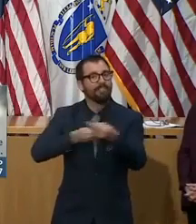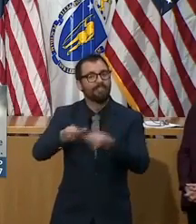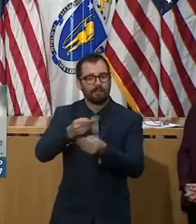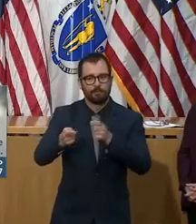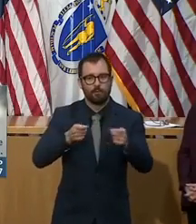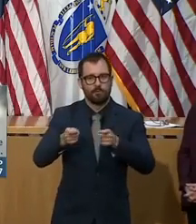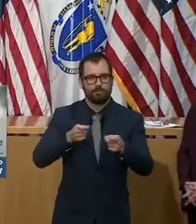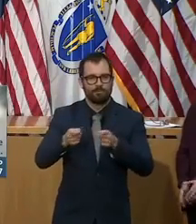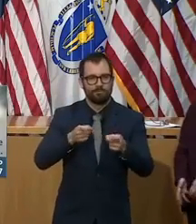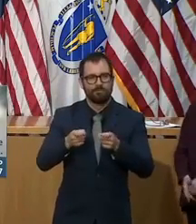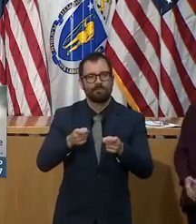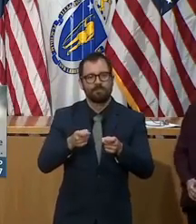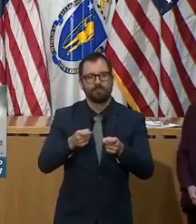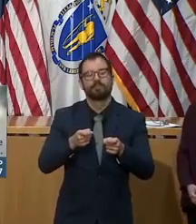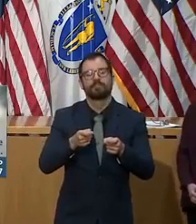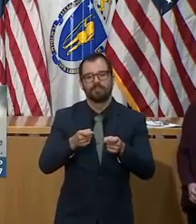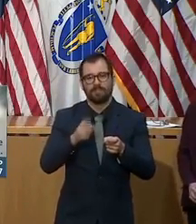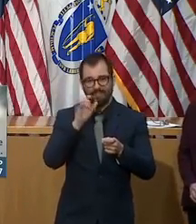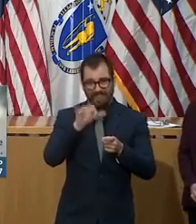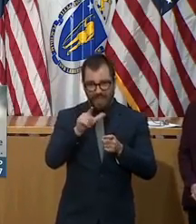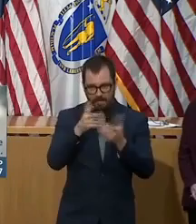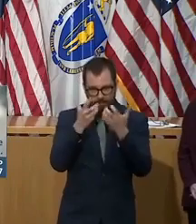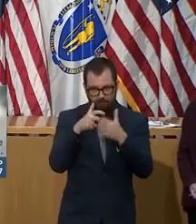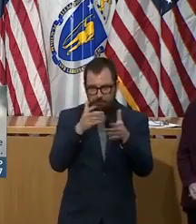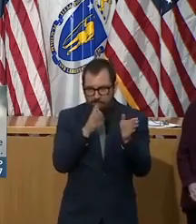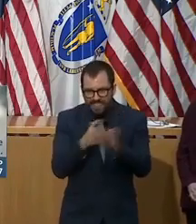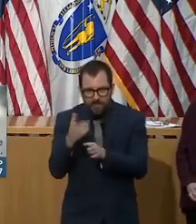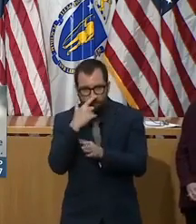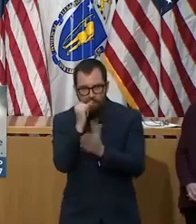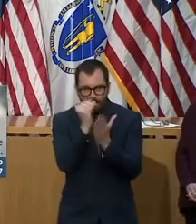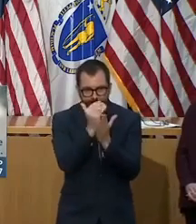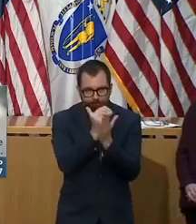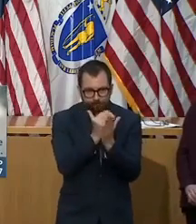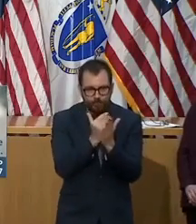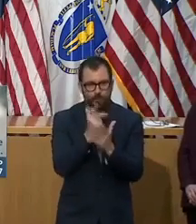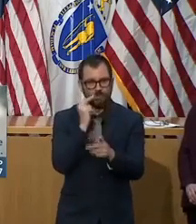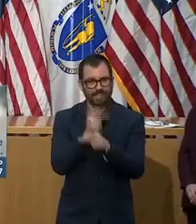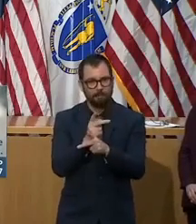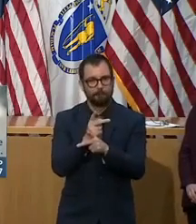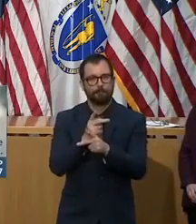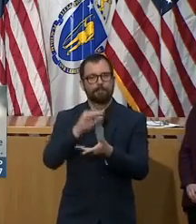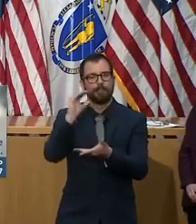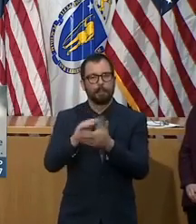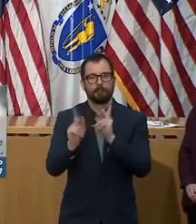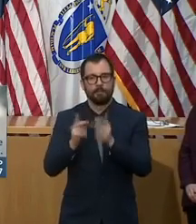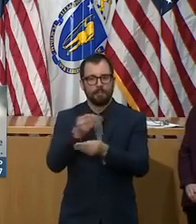long-term care facilities a validated, delivered